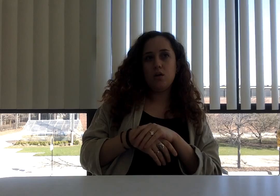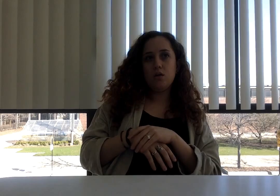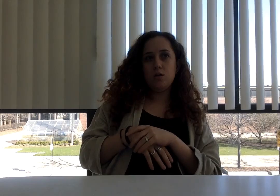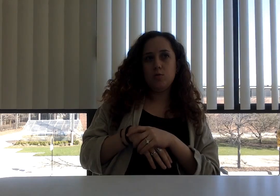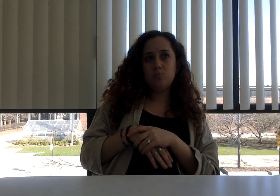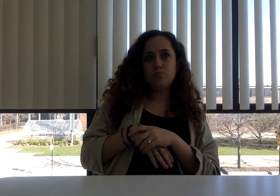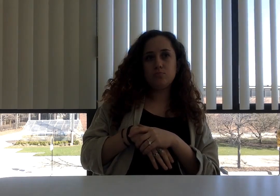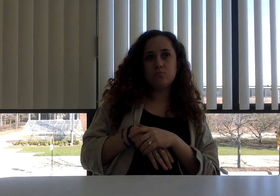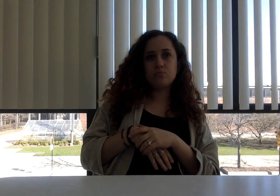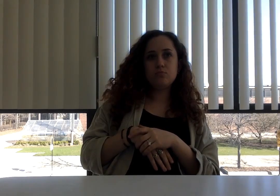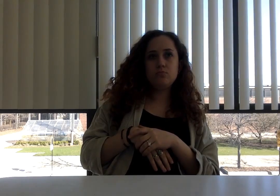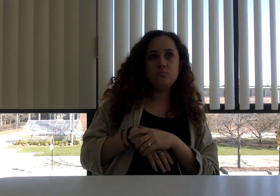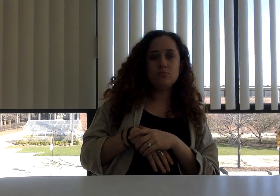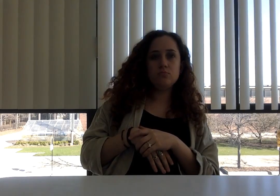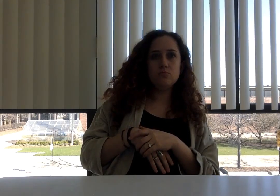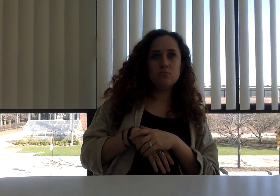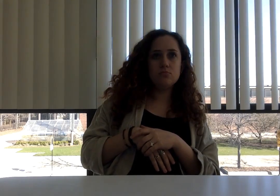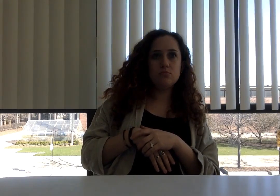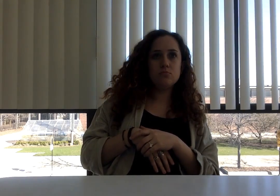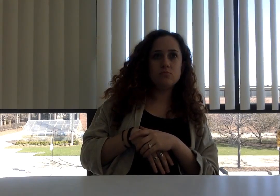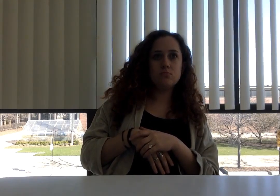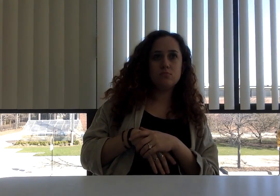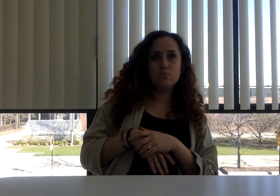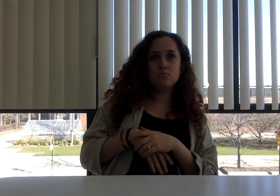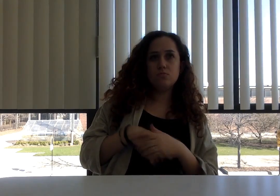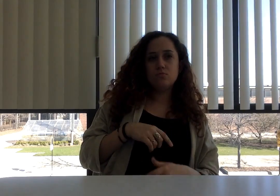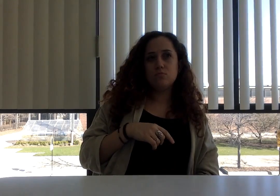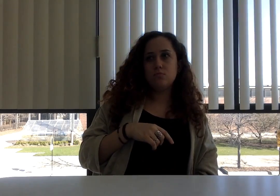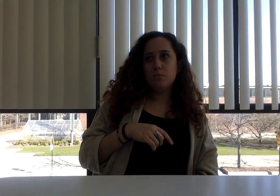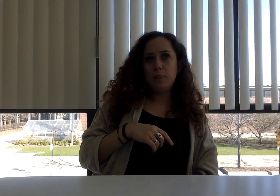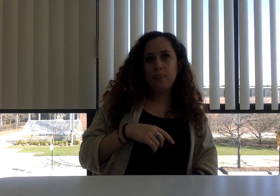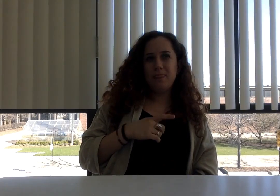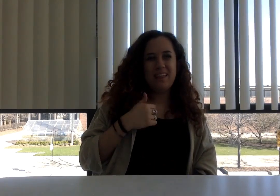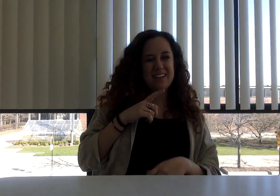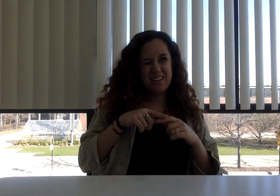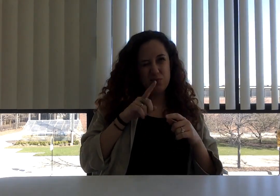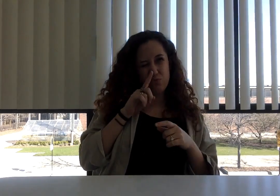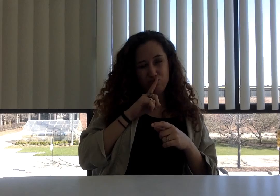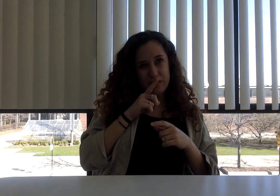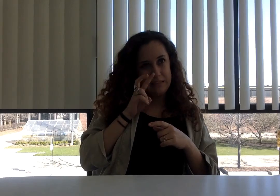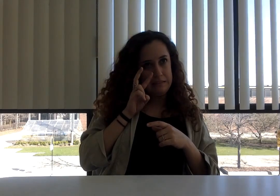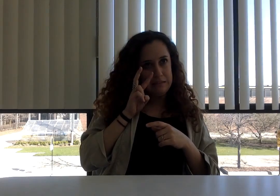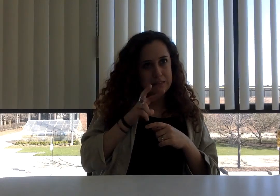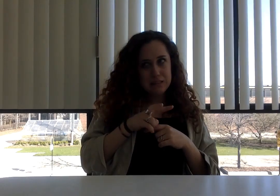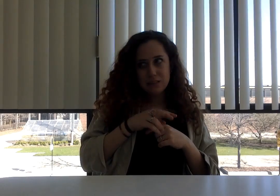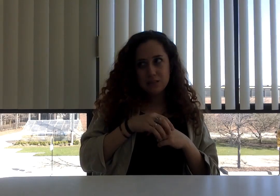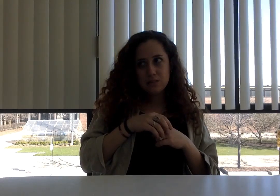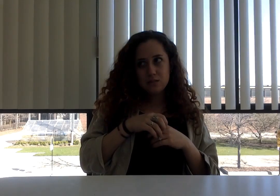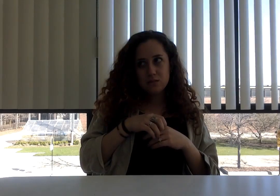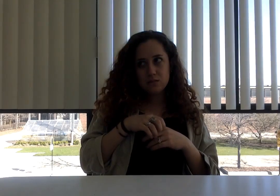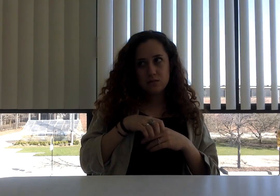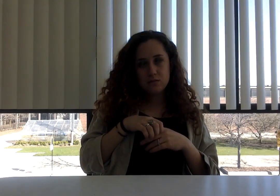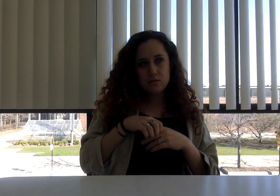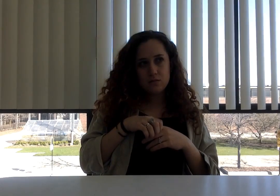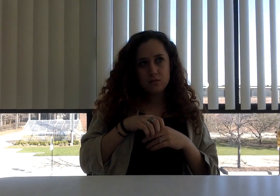and 24, and 28, and 32. I can't really see that. What's that? I can't really see that. Okay,